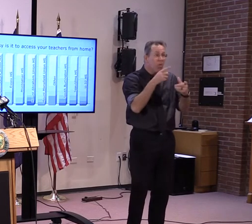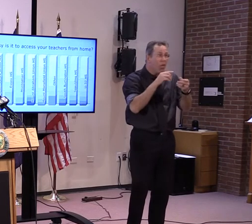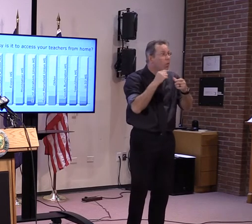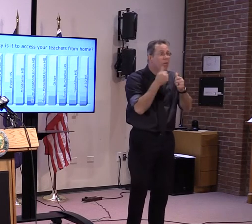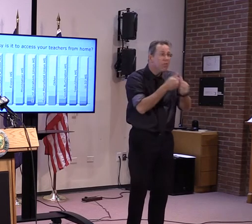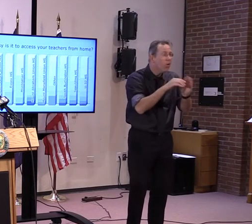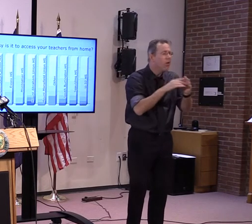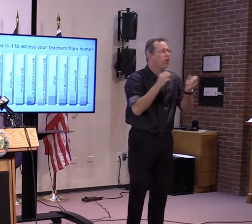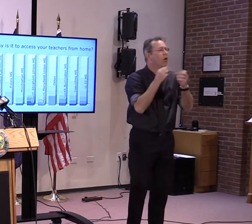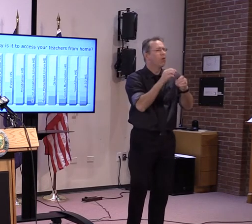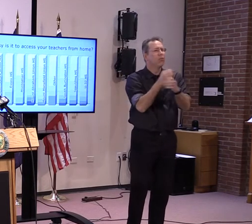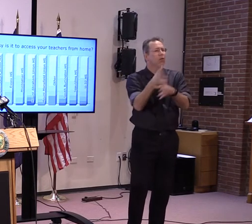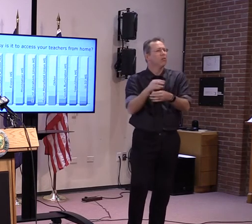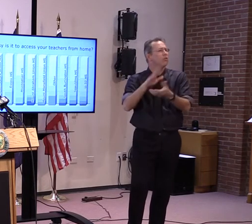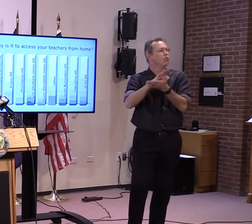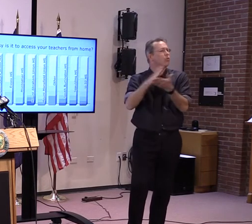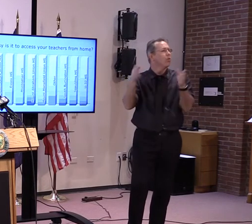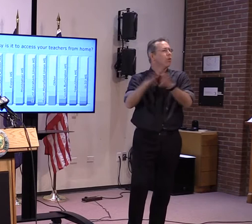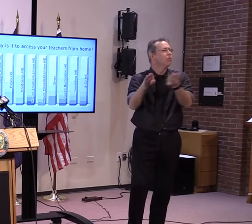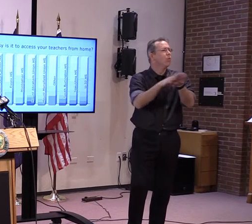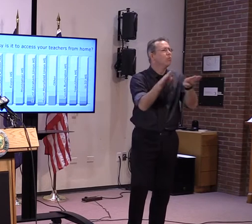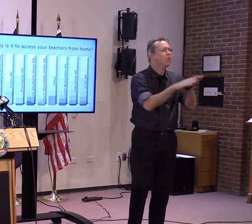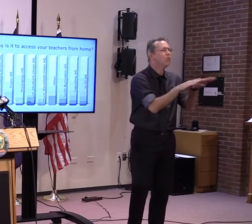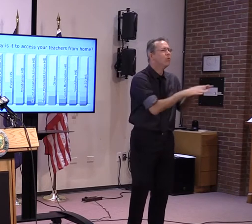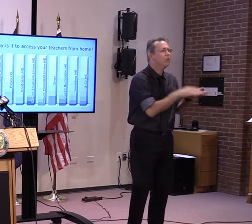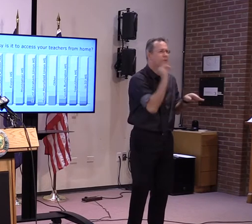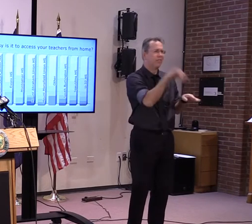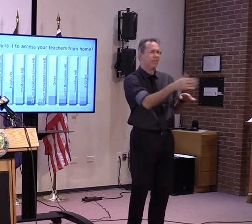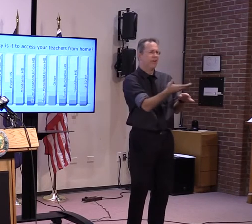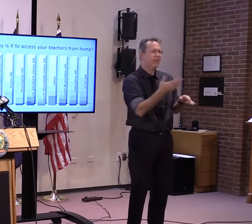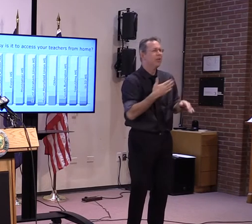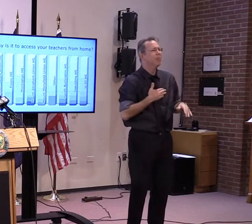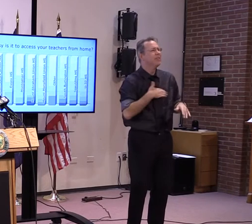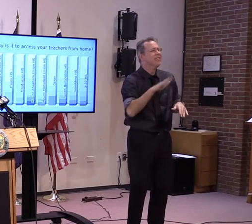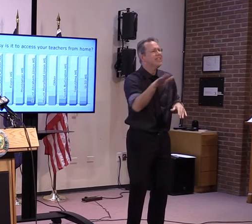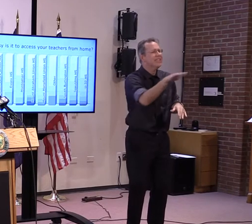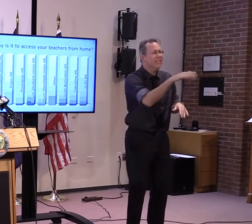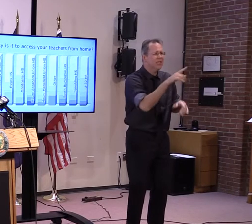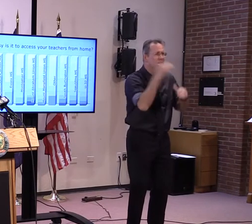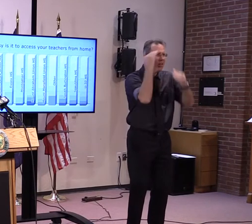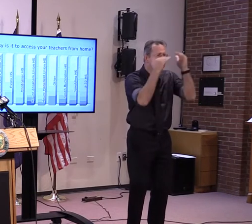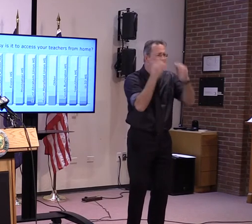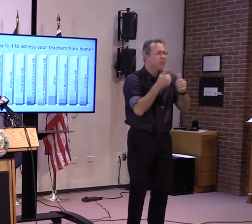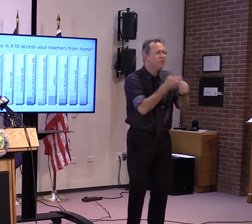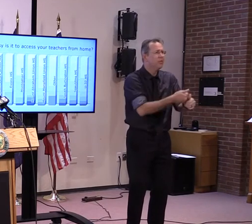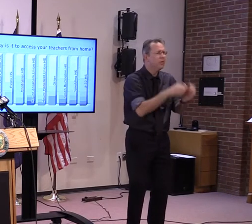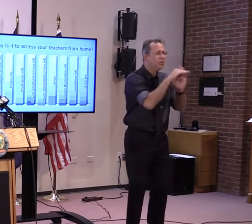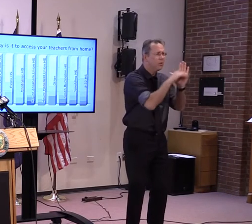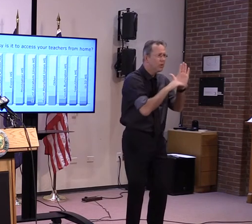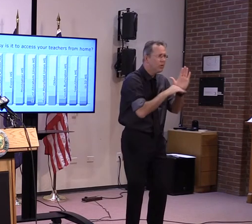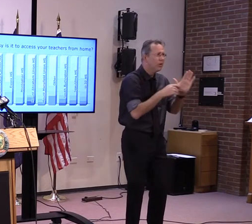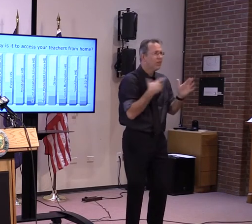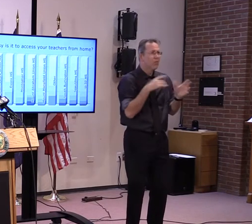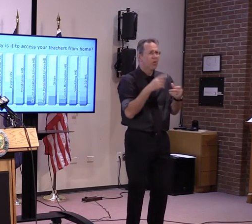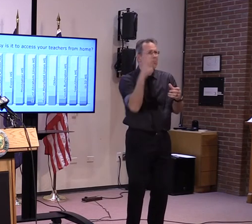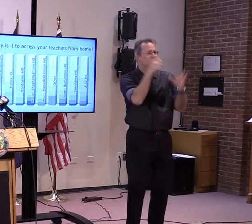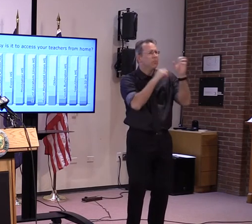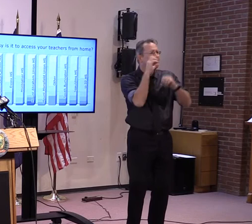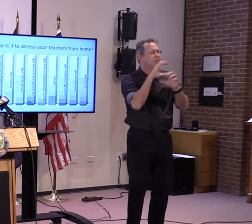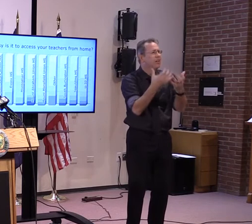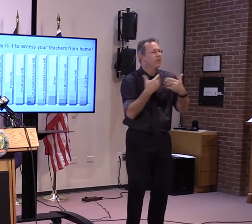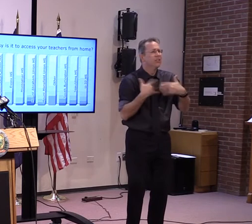say for a fact students are failing and they're not passing their classes, and they may not pass them this